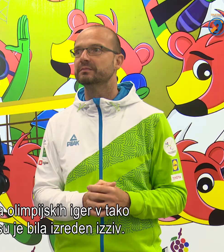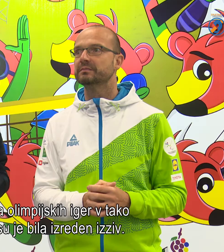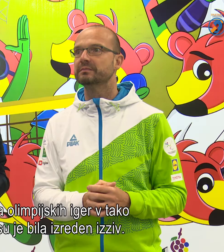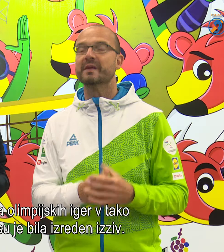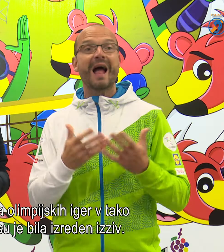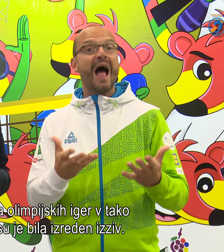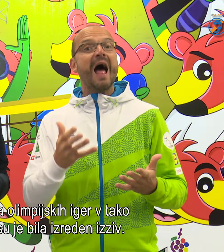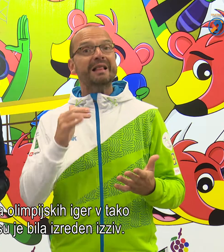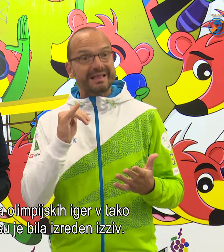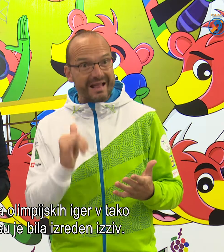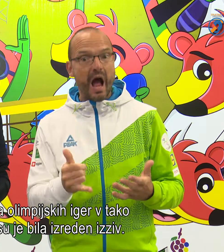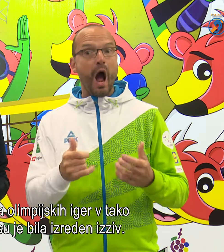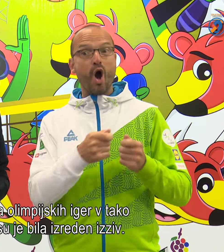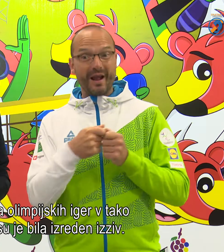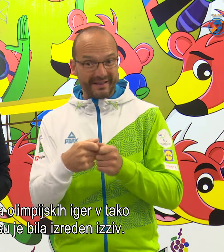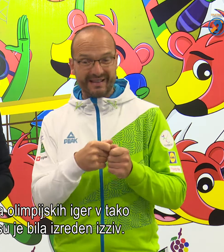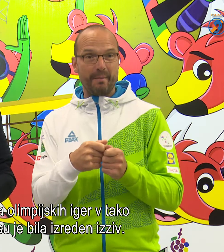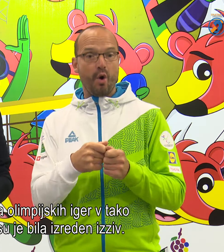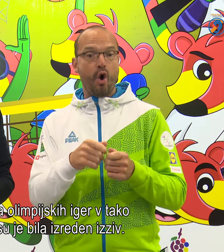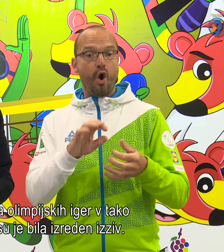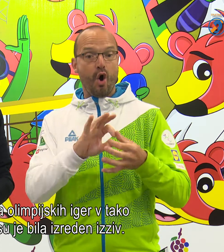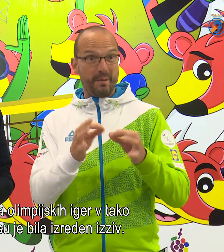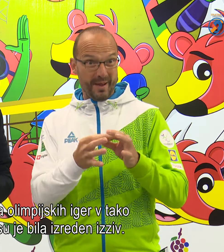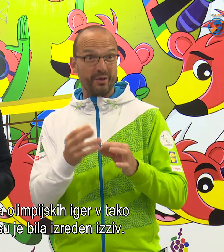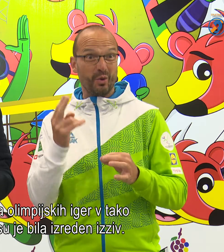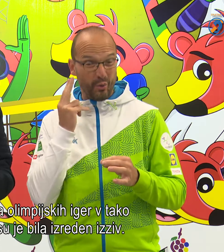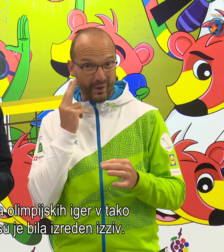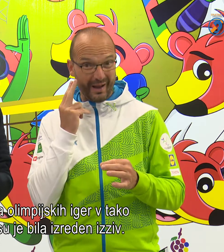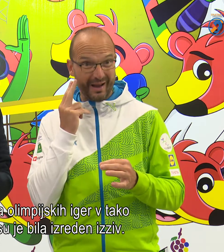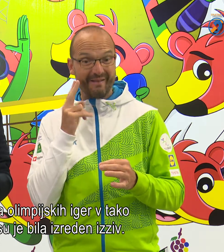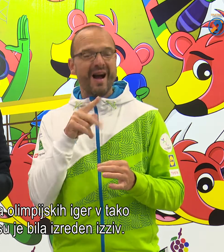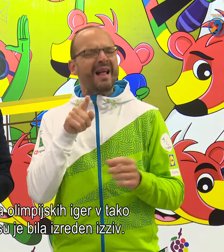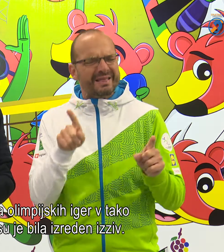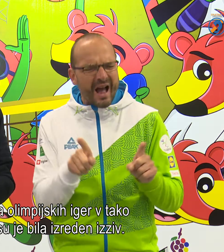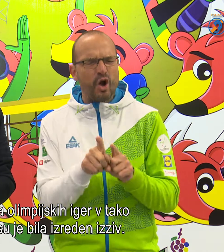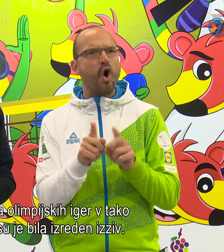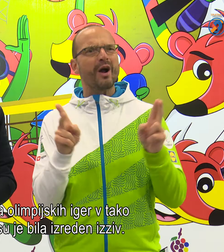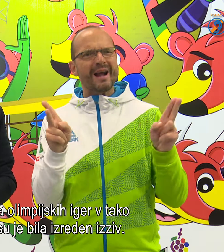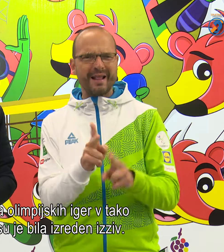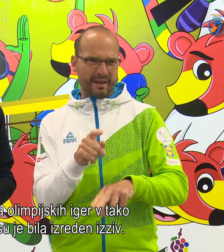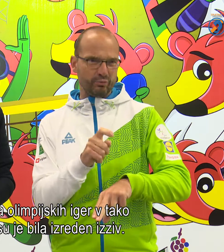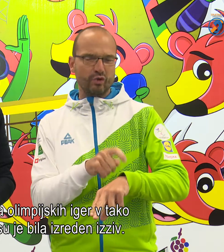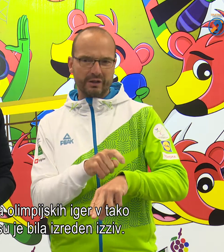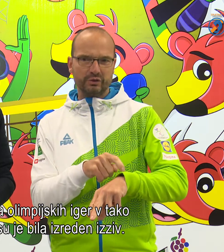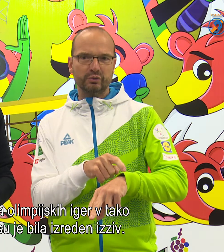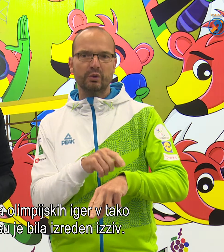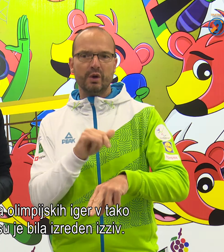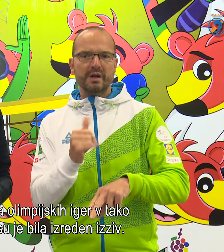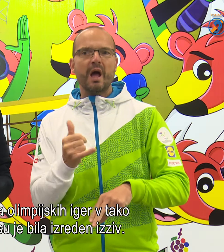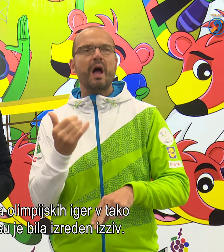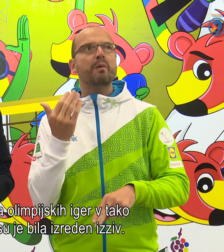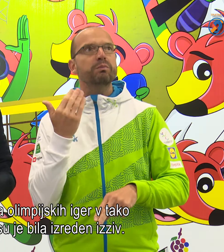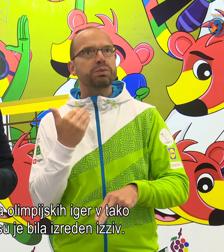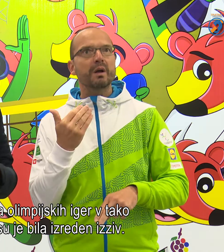To organize the Olympic Games in too short time was a